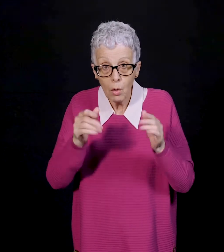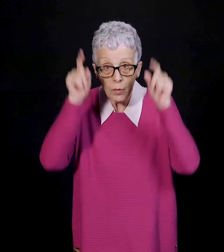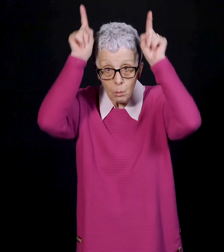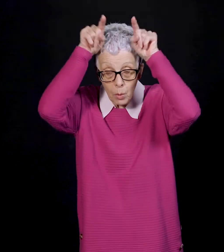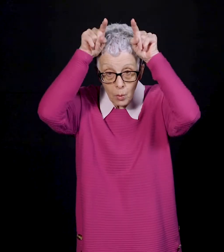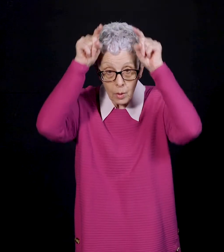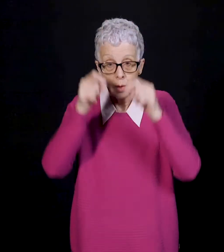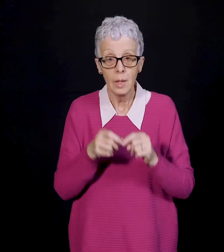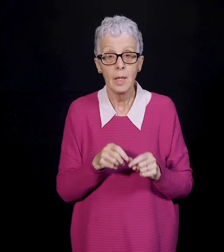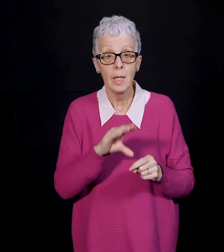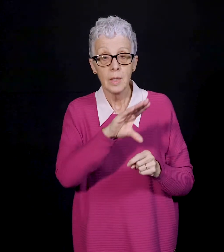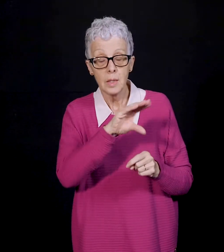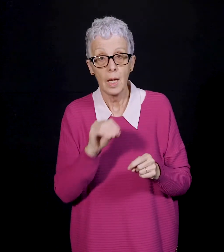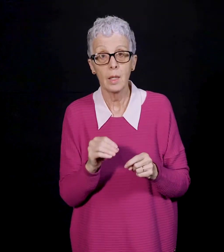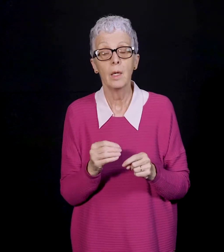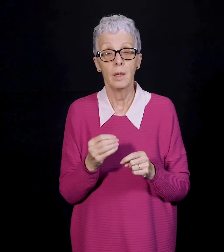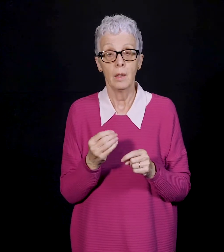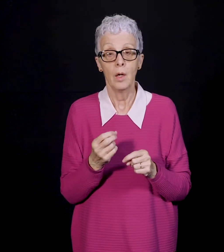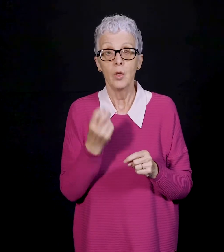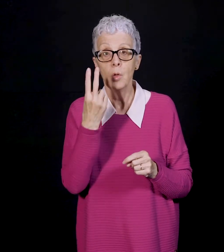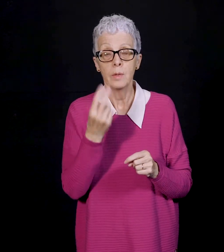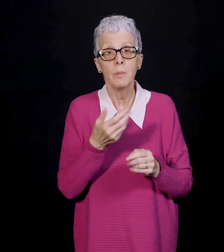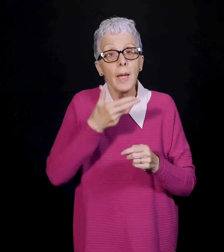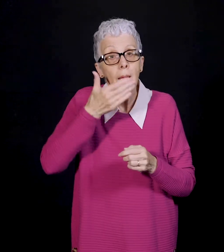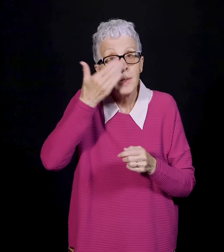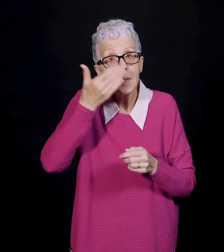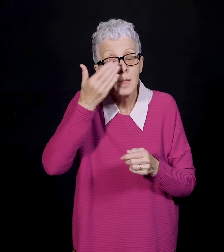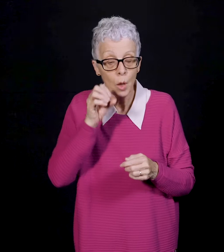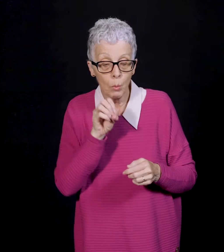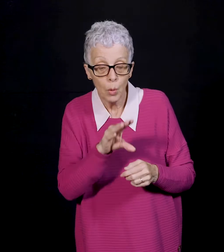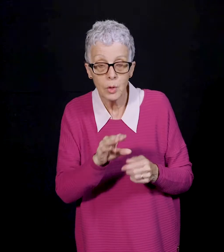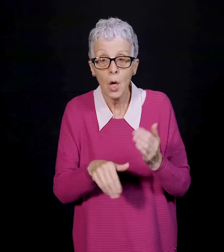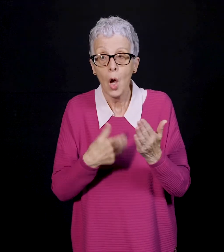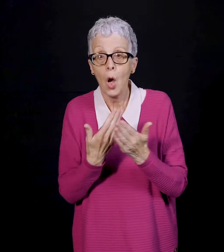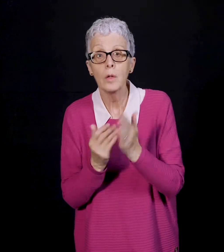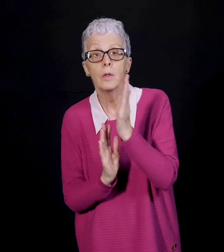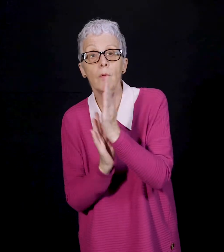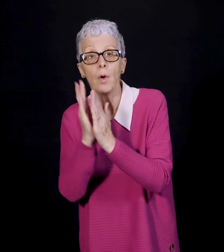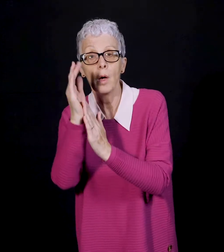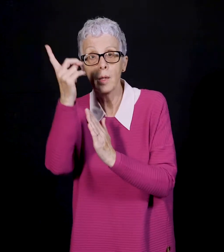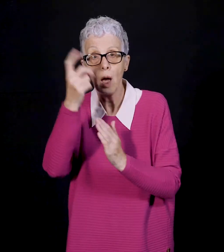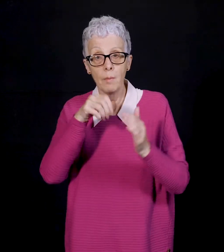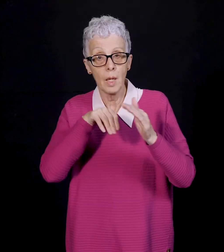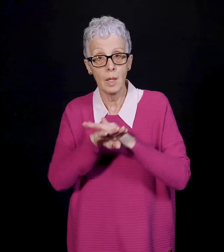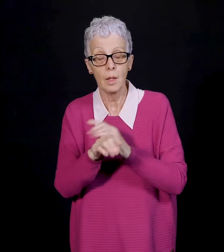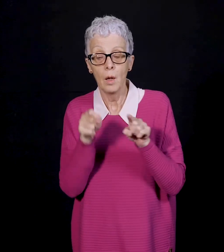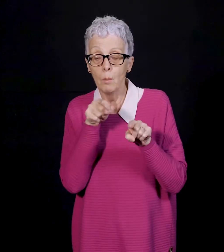and he would then take a couple of handfuls of incense, put that on the coals, and with that he would then enter the most holy place once a